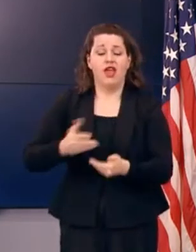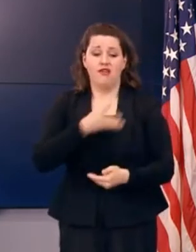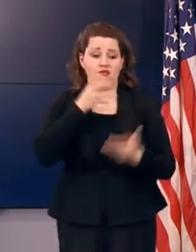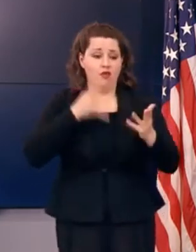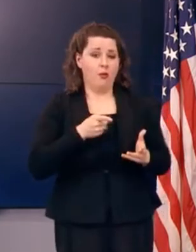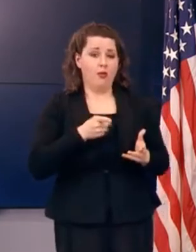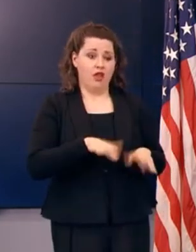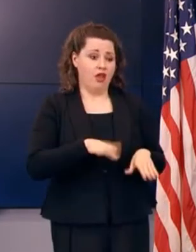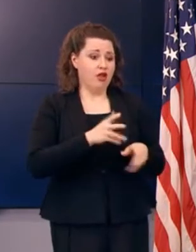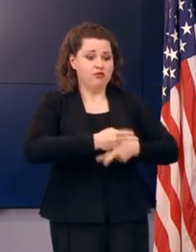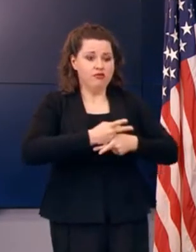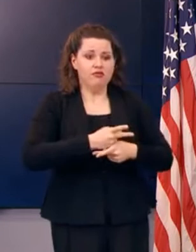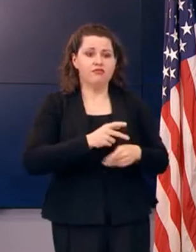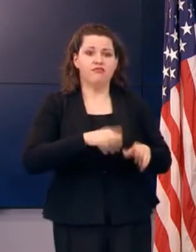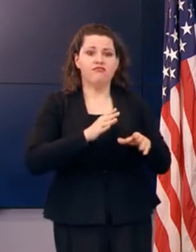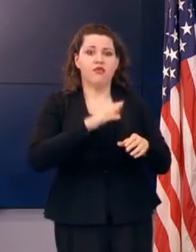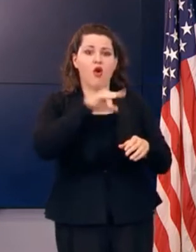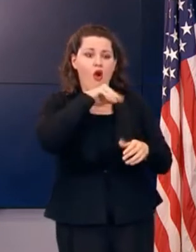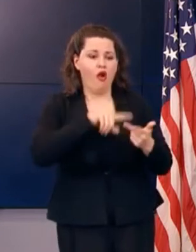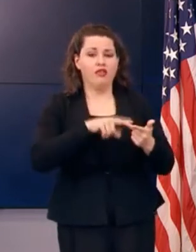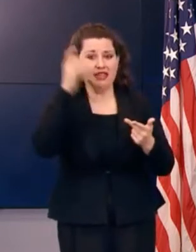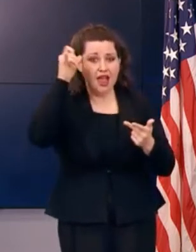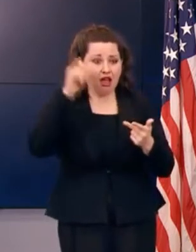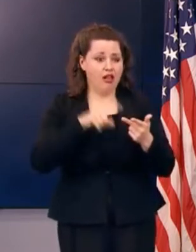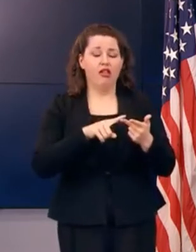raising hogs and cattle and producing, and we got